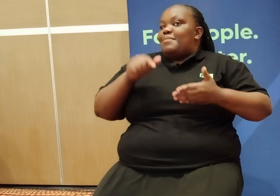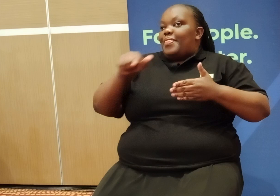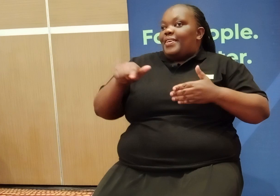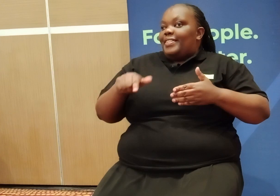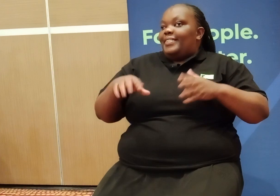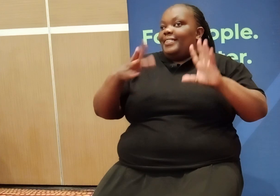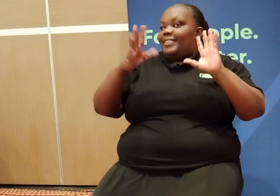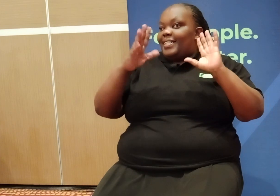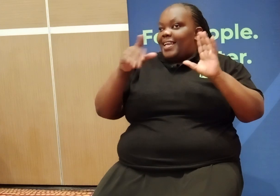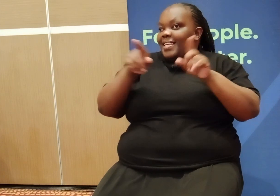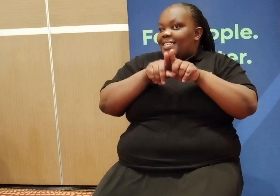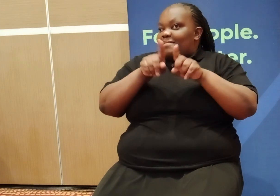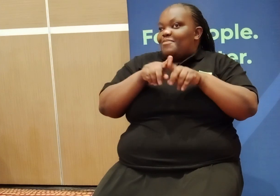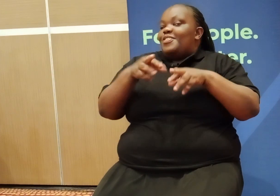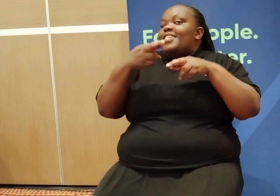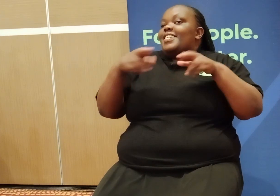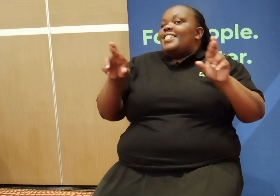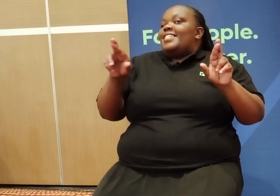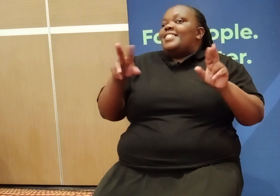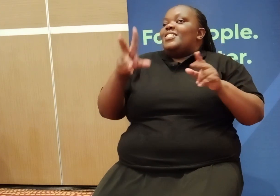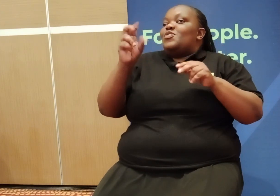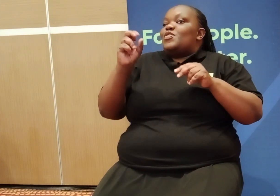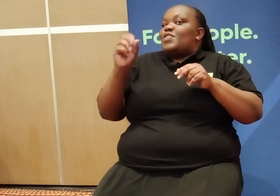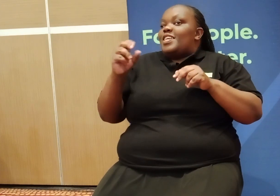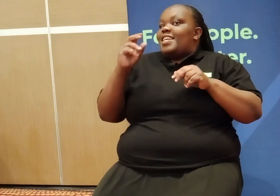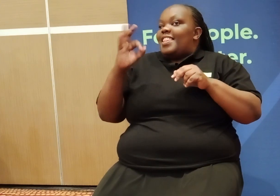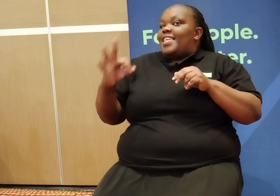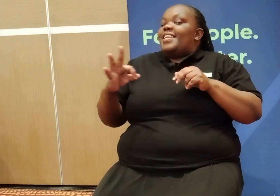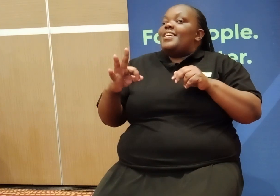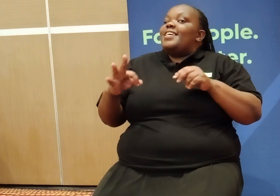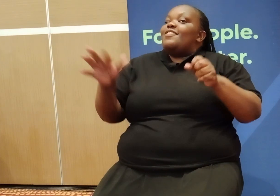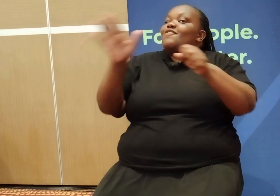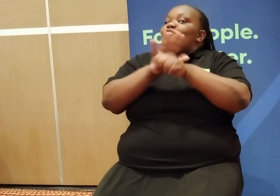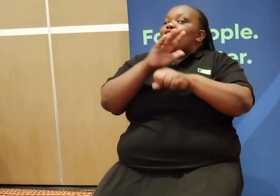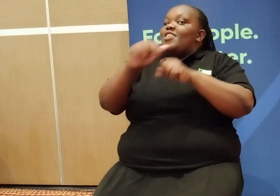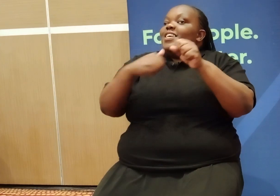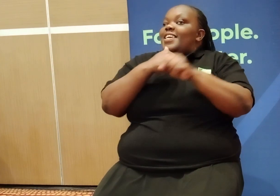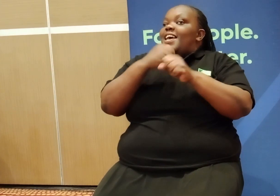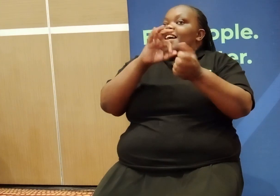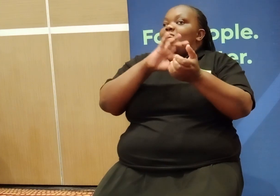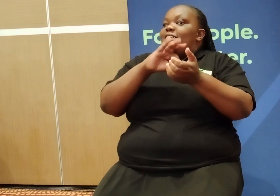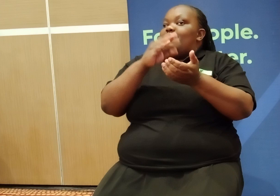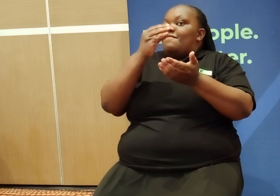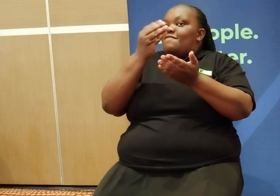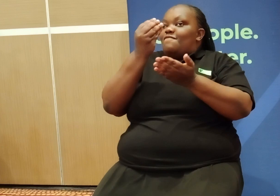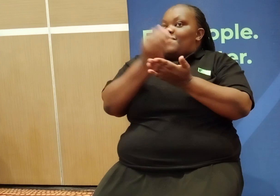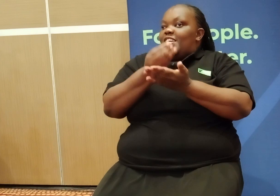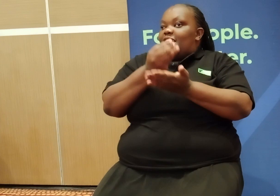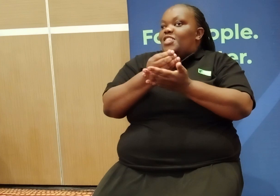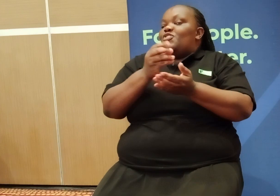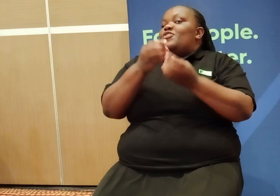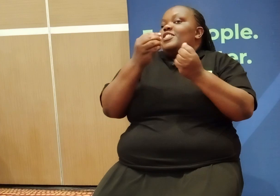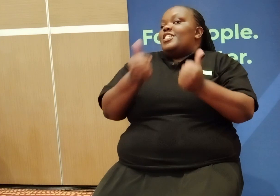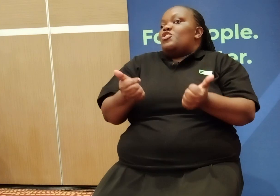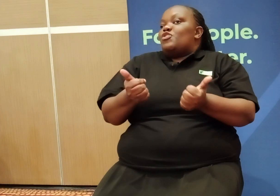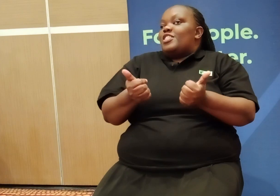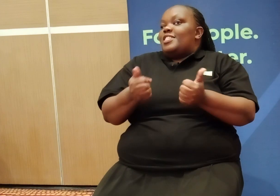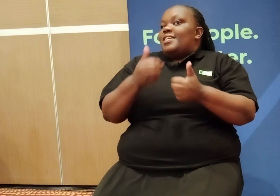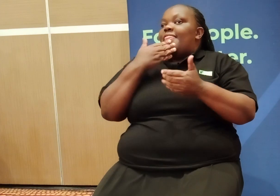ceremony as we release the 2023 full year financial results. Thank you for